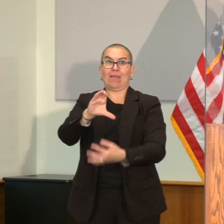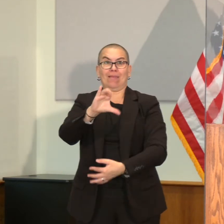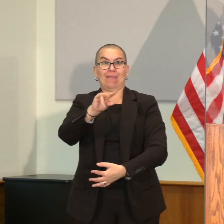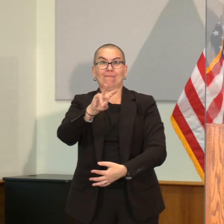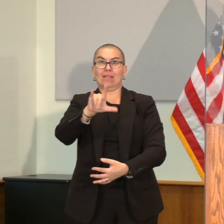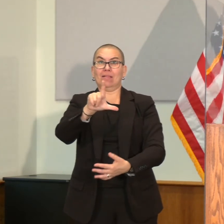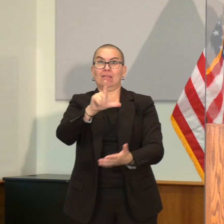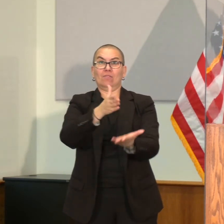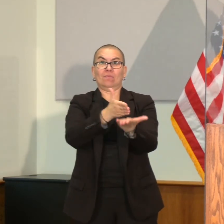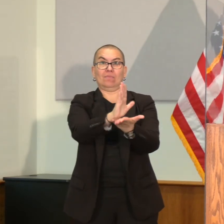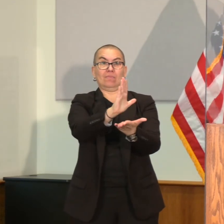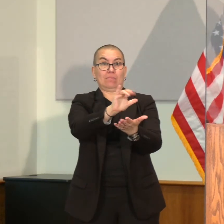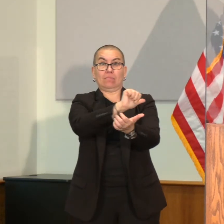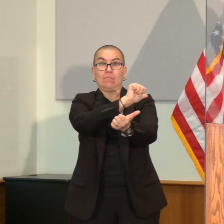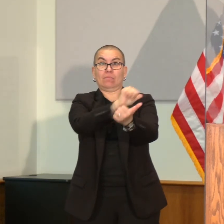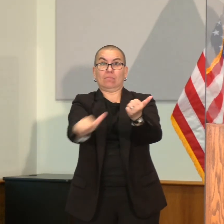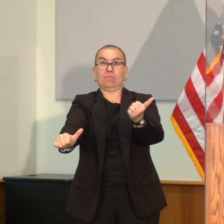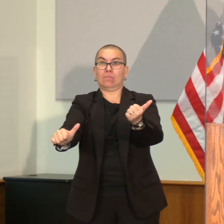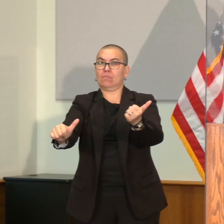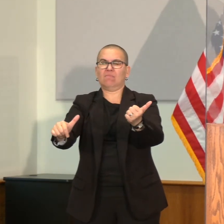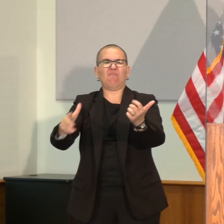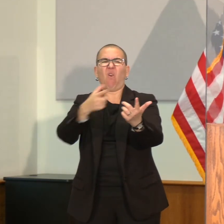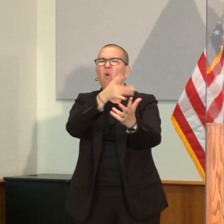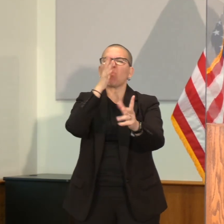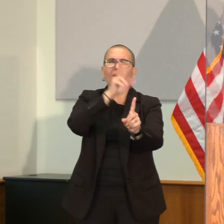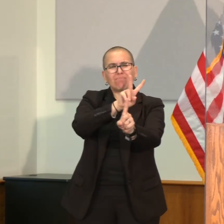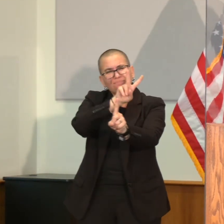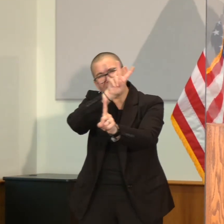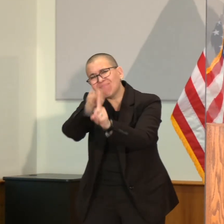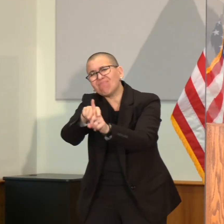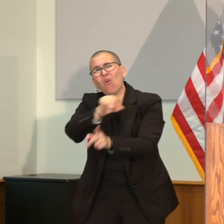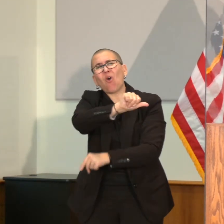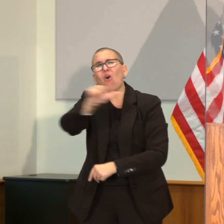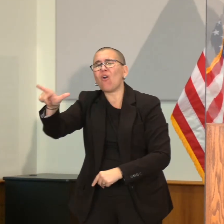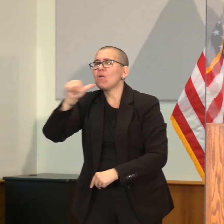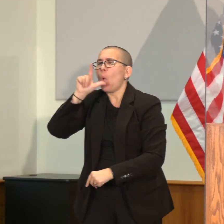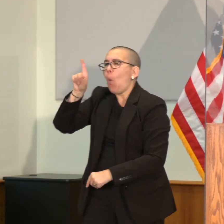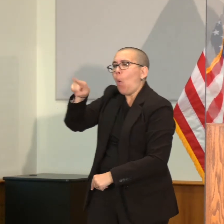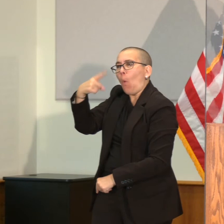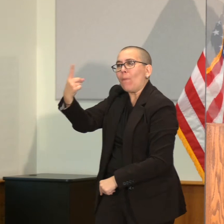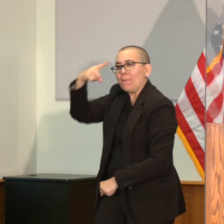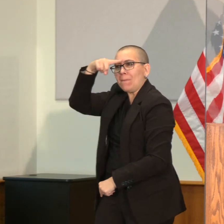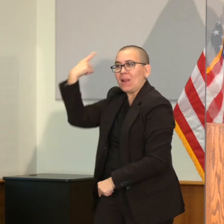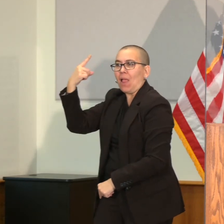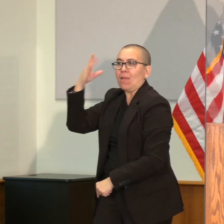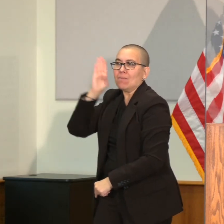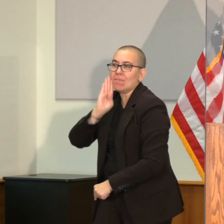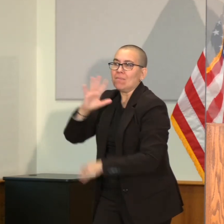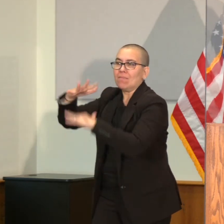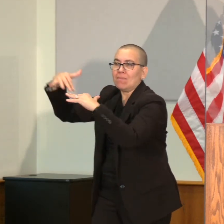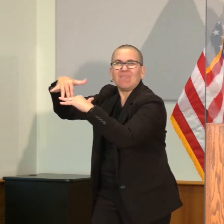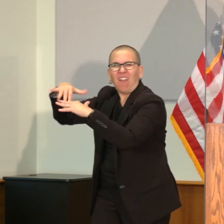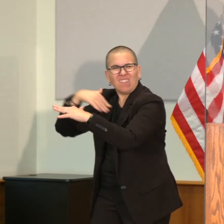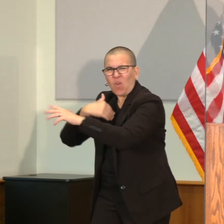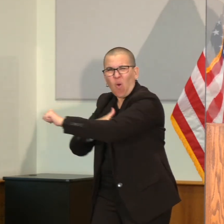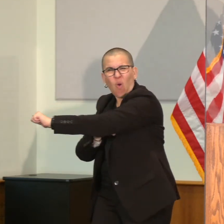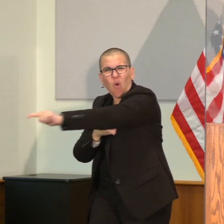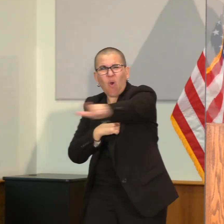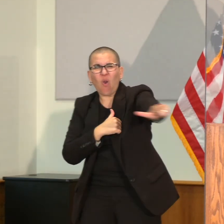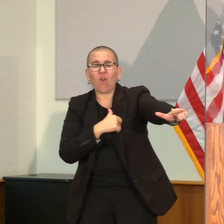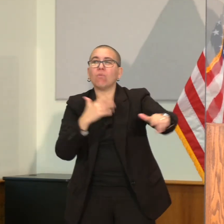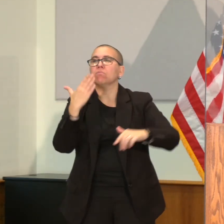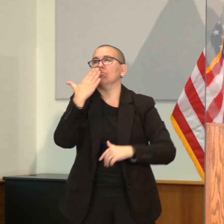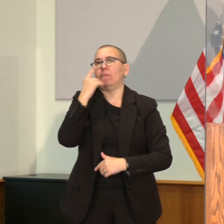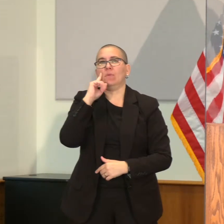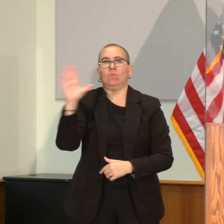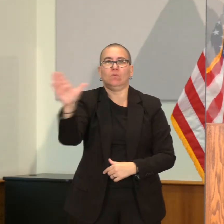it, not just the targeted population, which is, I think, really important. I'd like to say thank you to the press. You were patient with your time today, but it's an important topic.